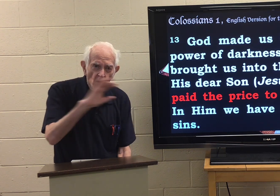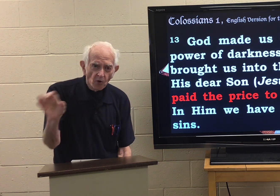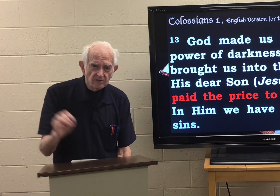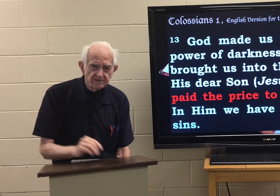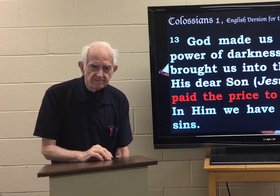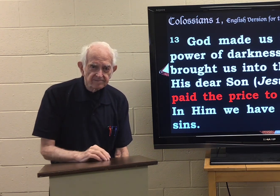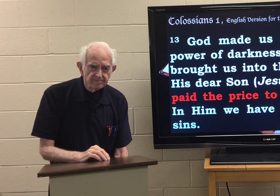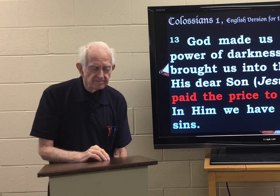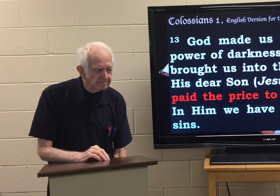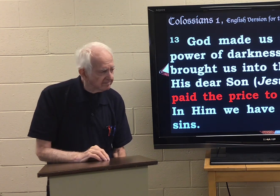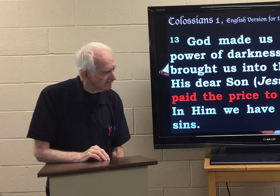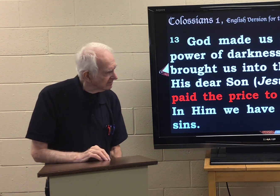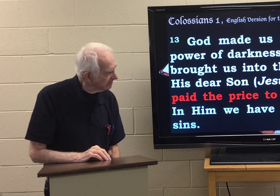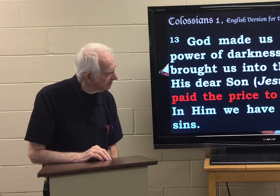cross.